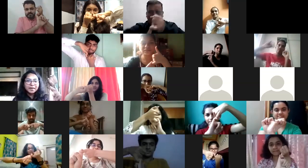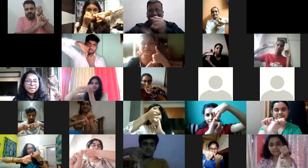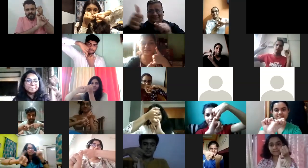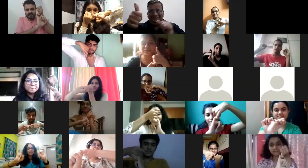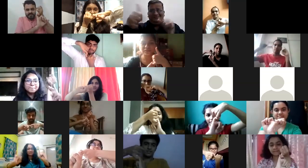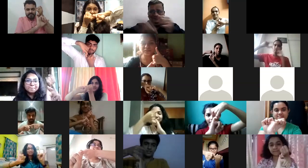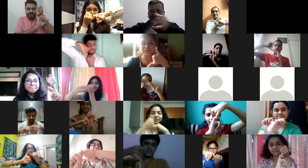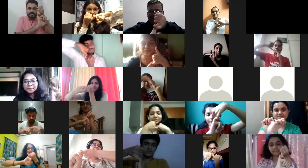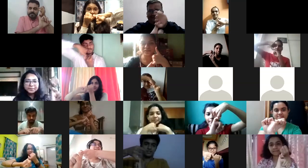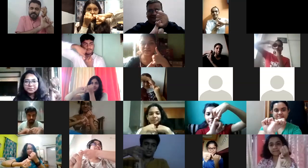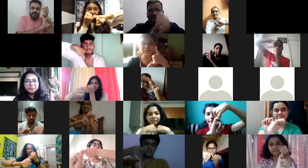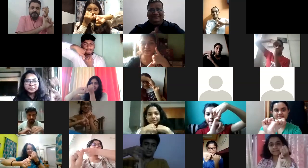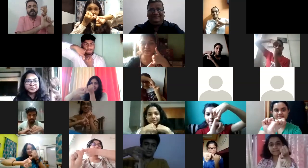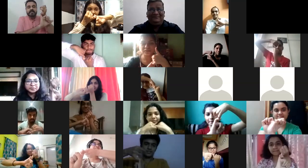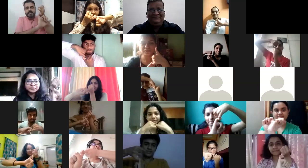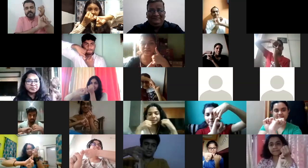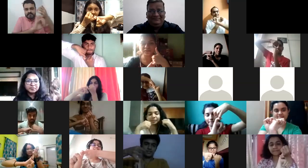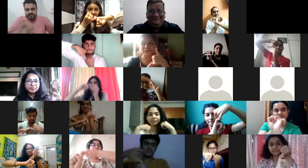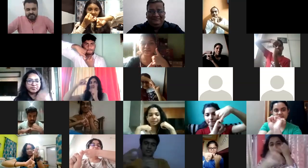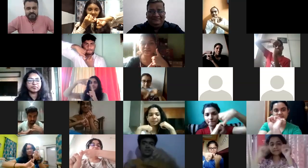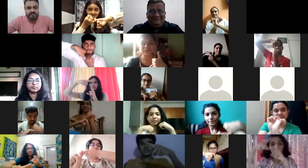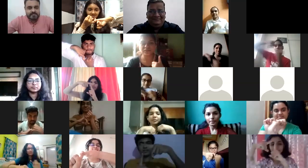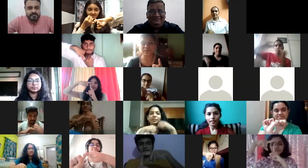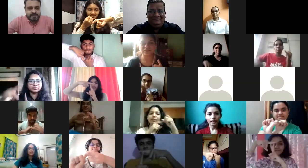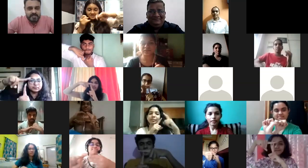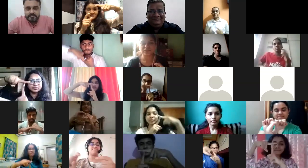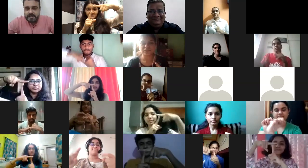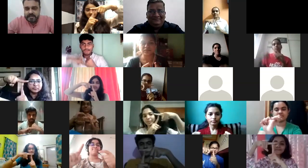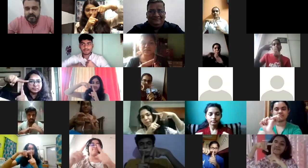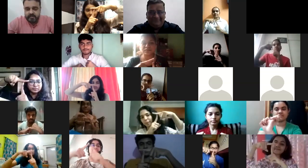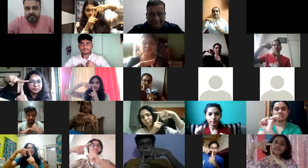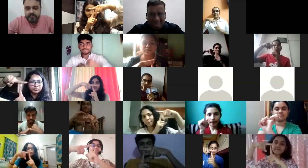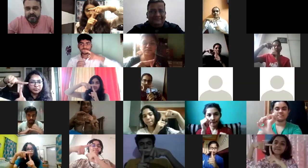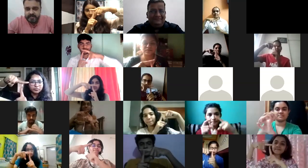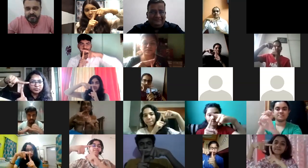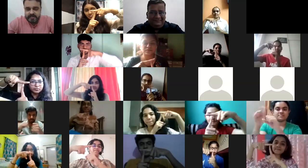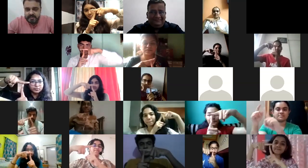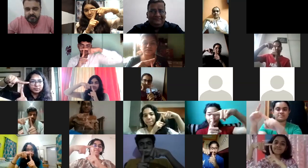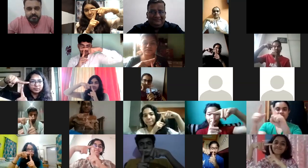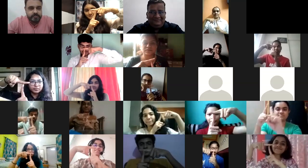okay, please remember S, T. This is something I think everyone did it even before we